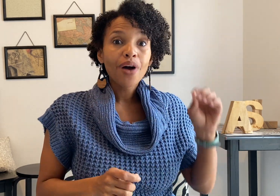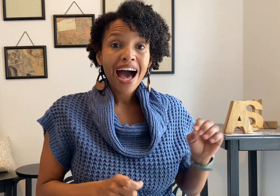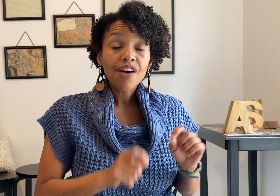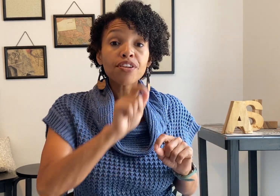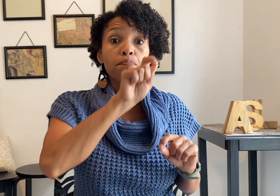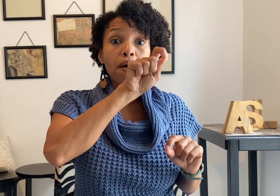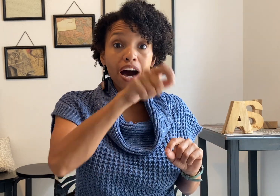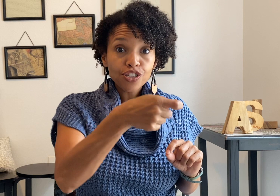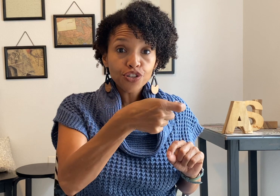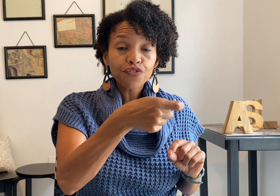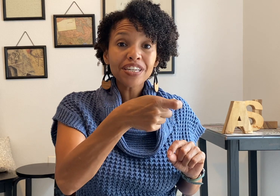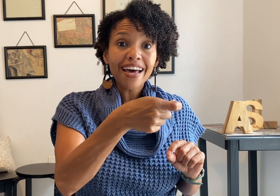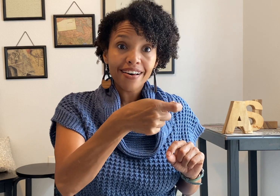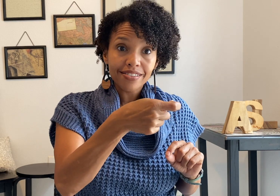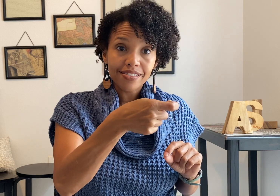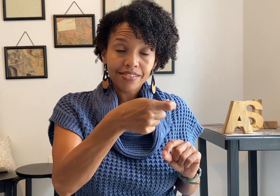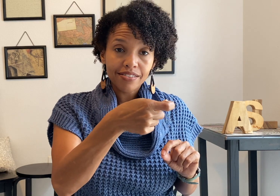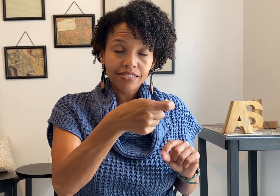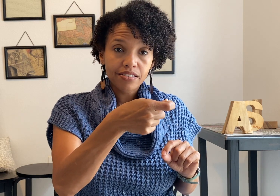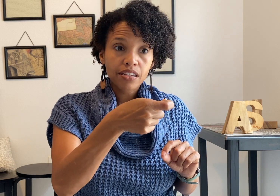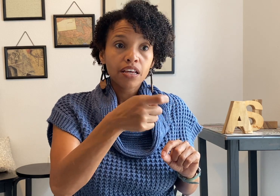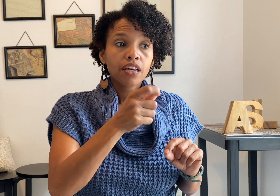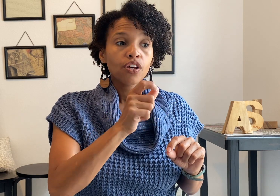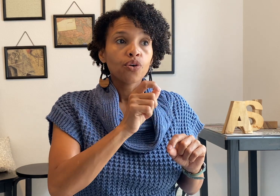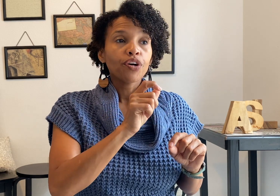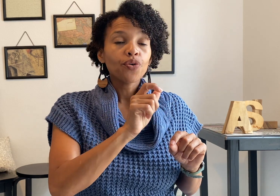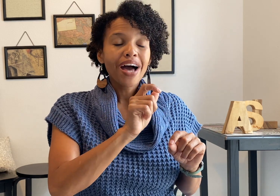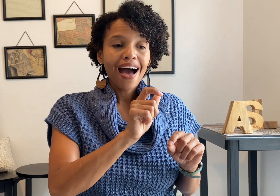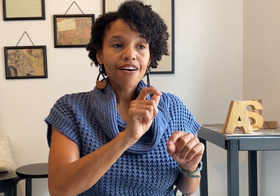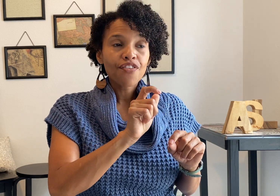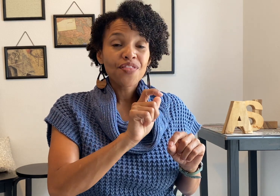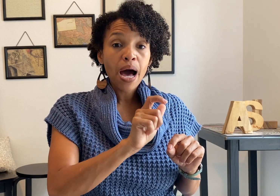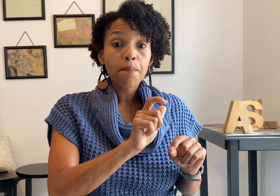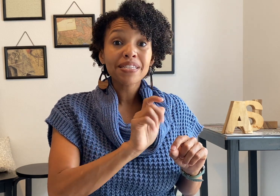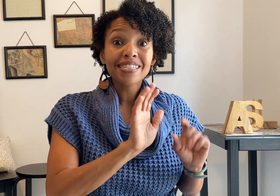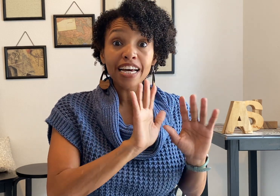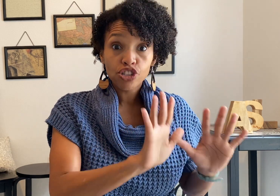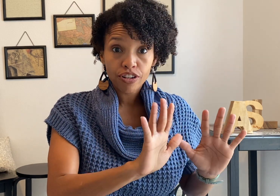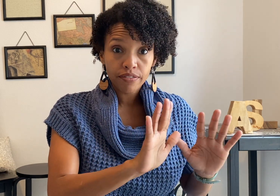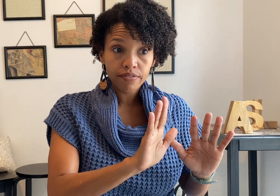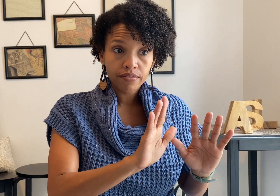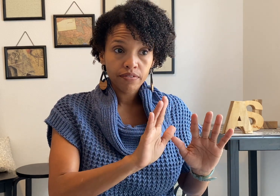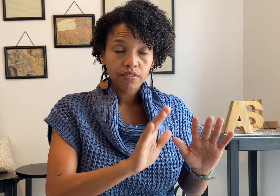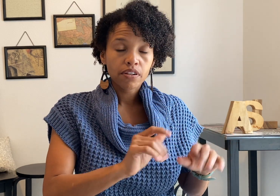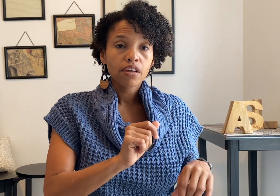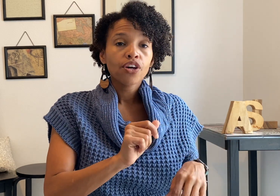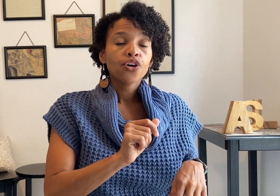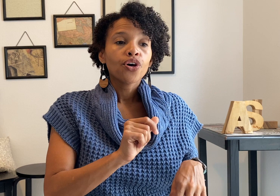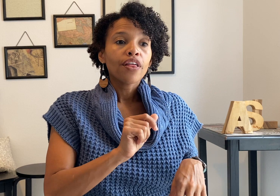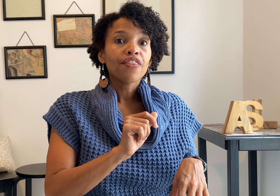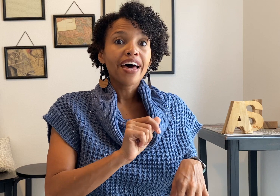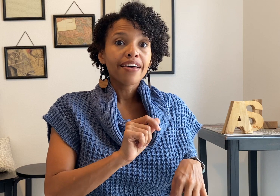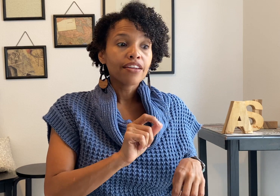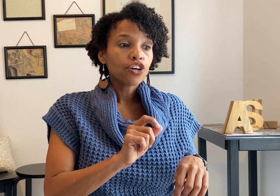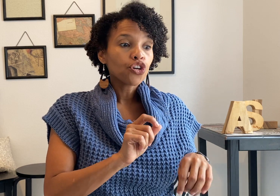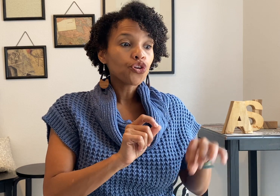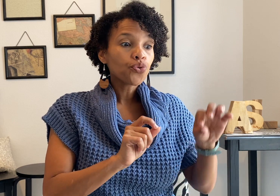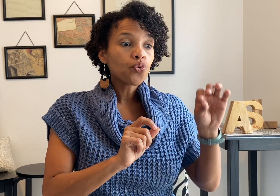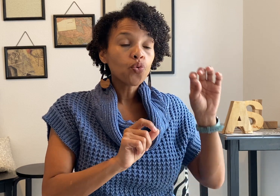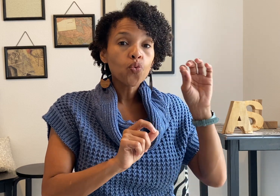have an apostrophe S, when you have that possession, then you